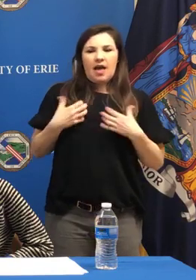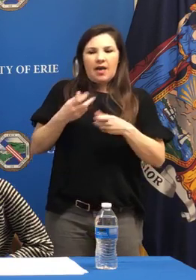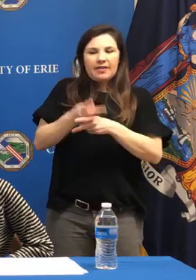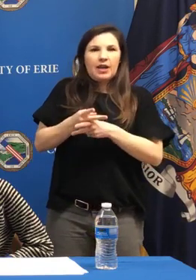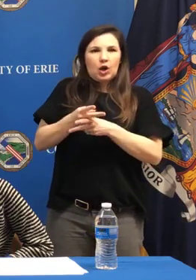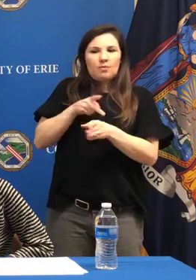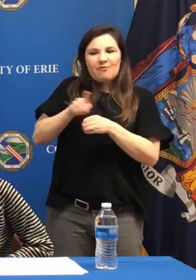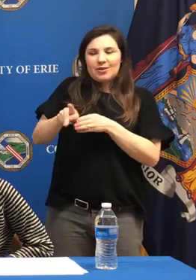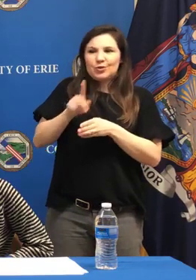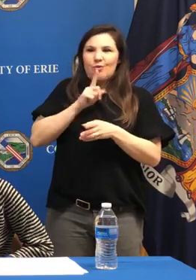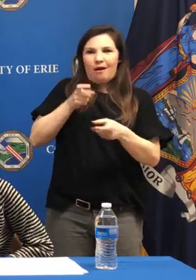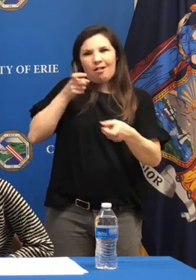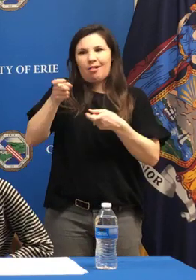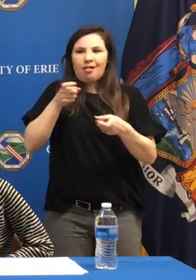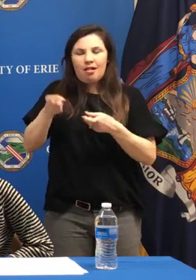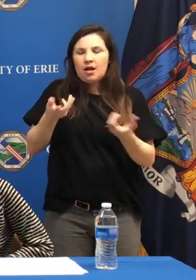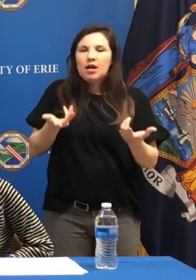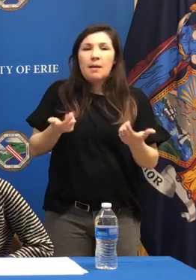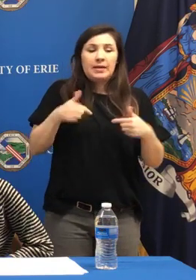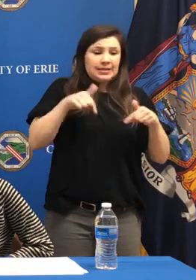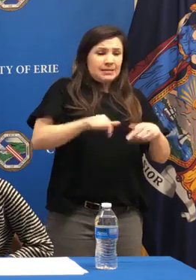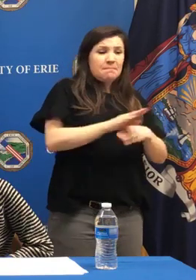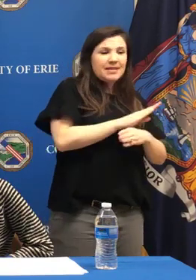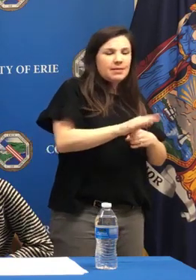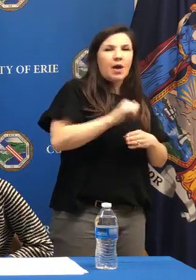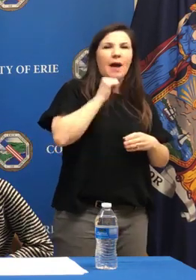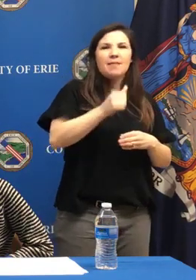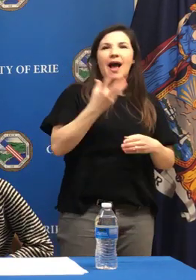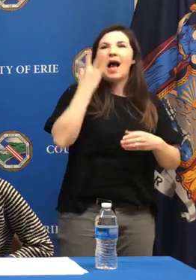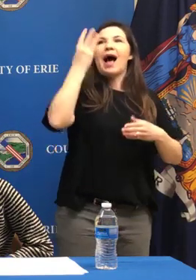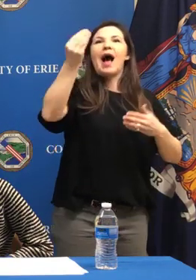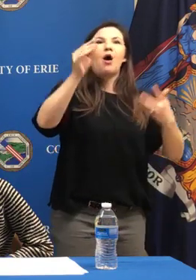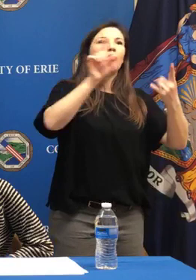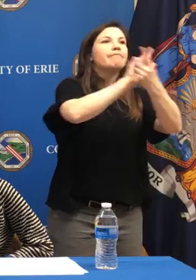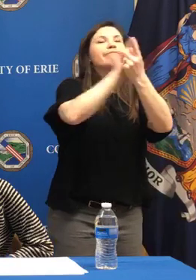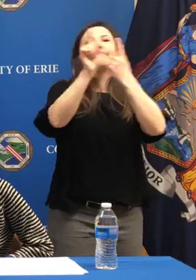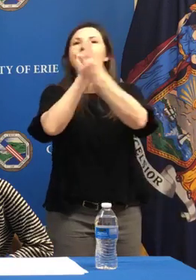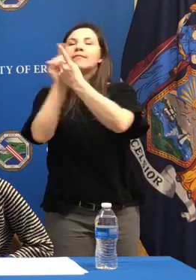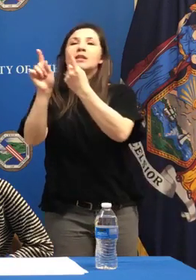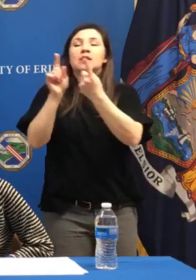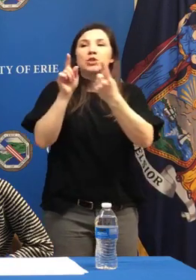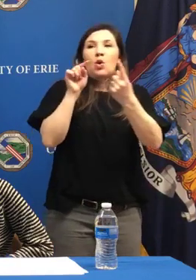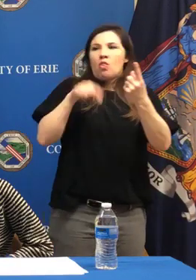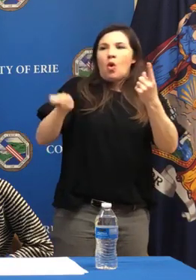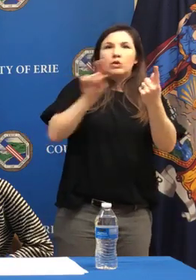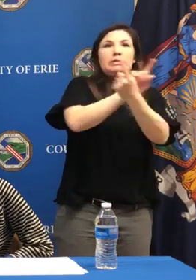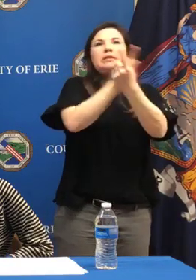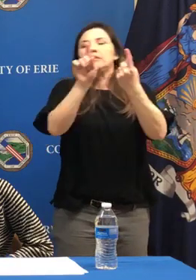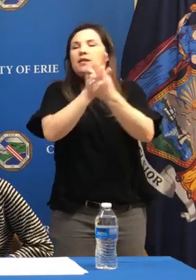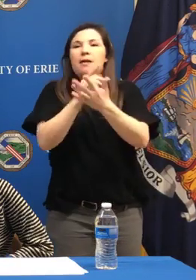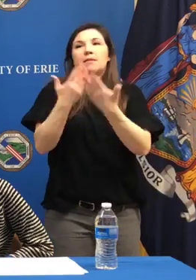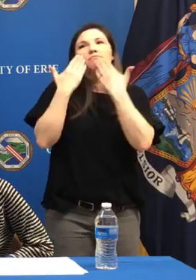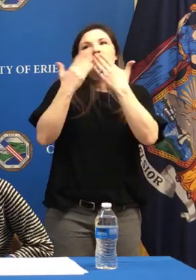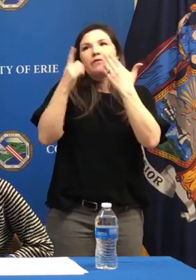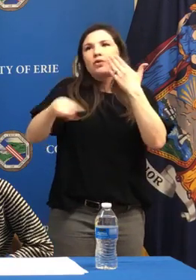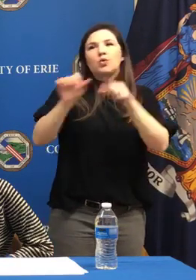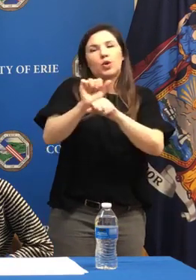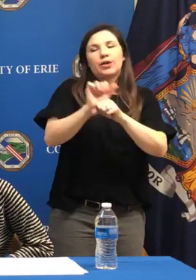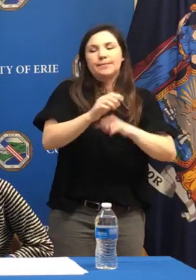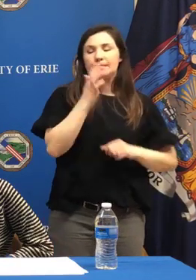lines dealing with it. We're busy here, but we're not on the front lines like the other people, and I want to thank all those people on the front lines for the work they're doing.